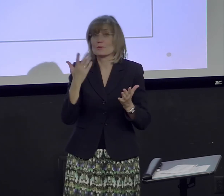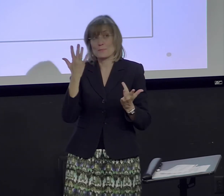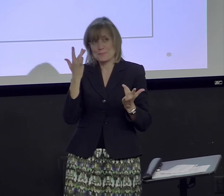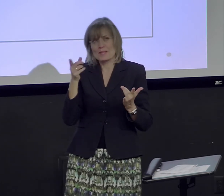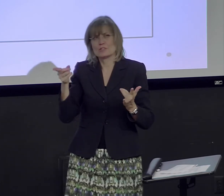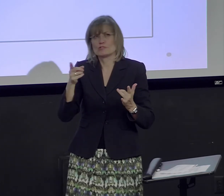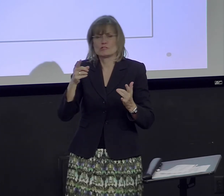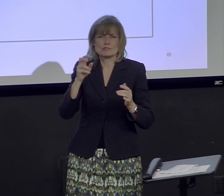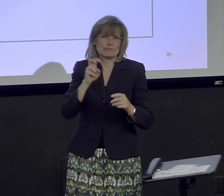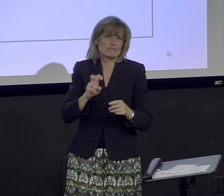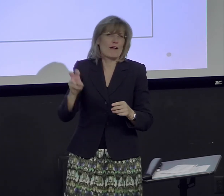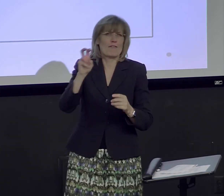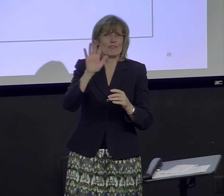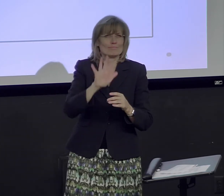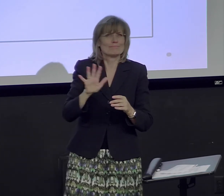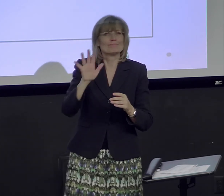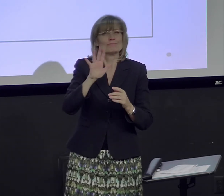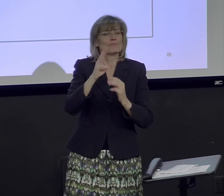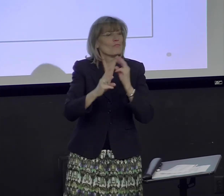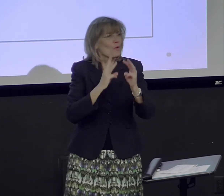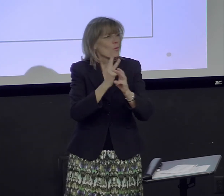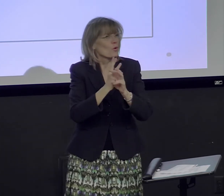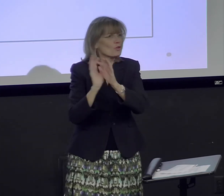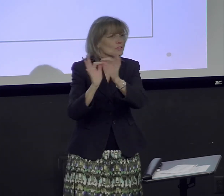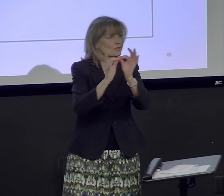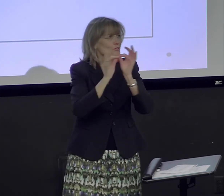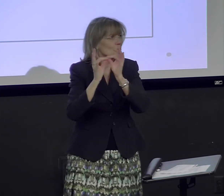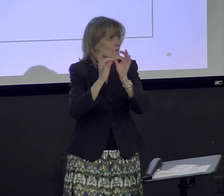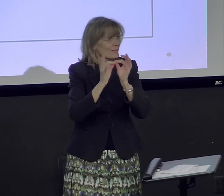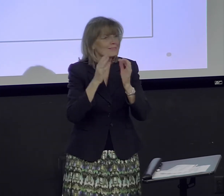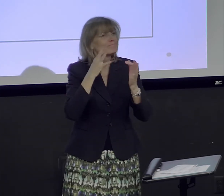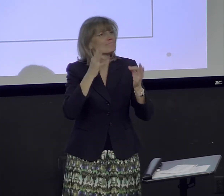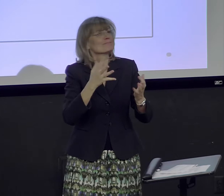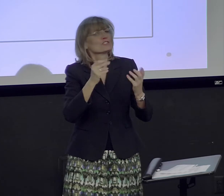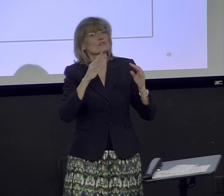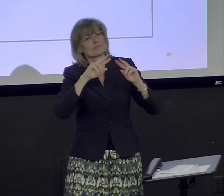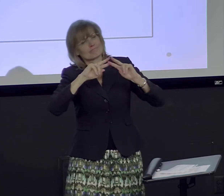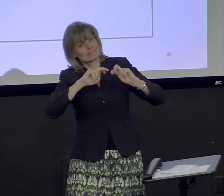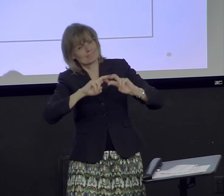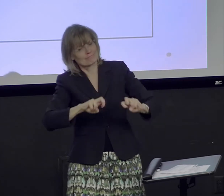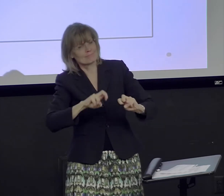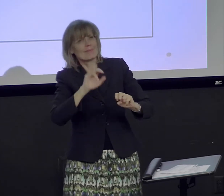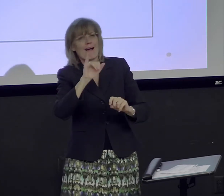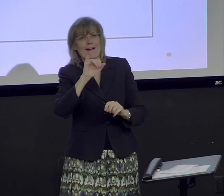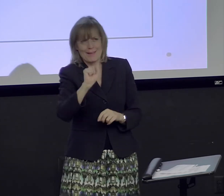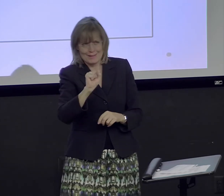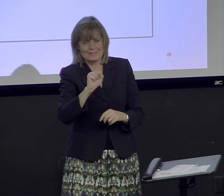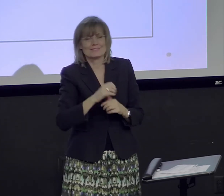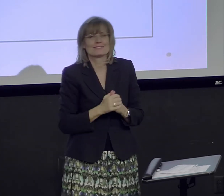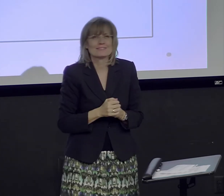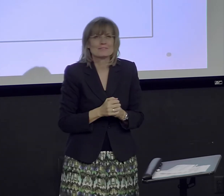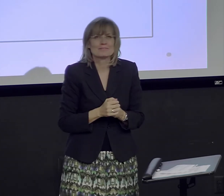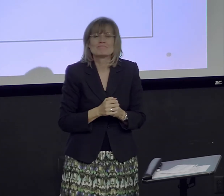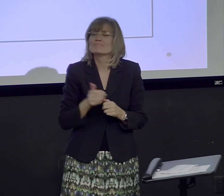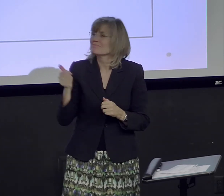She was interested in doing more intensive research, working around the globe,